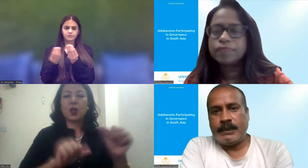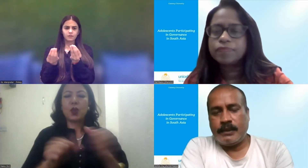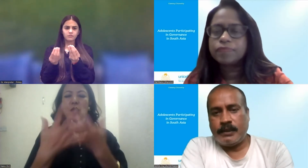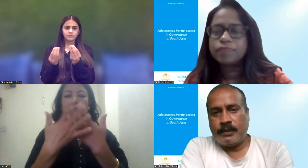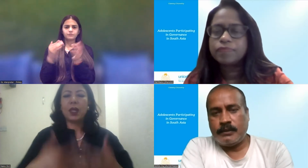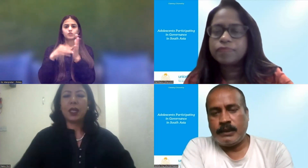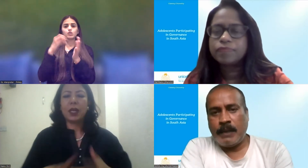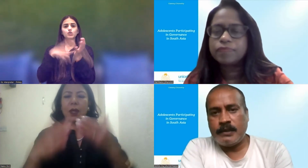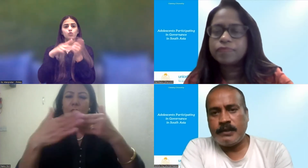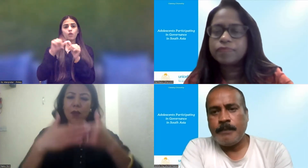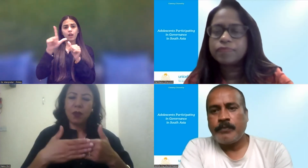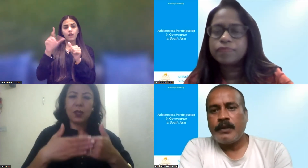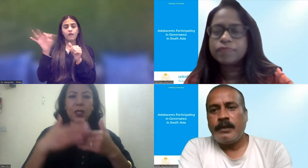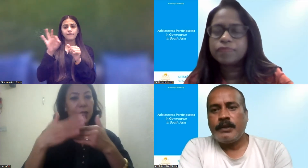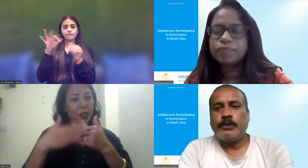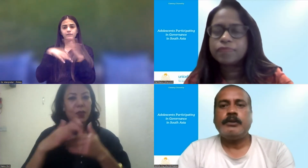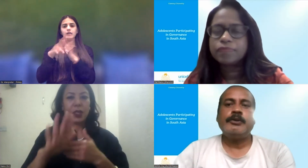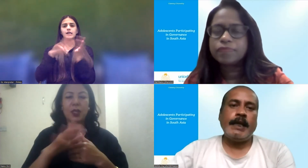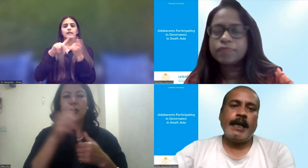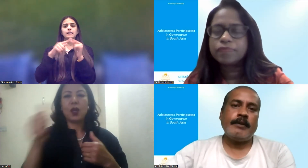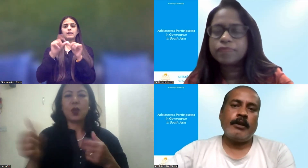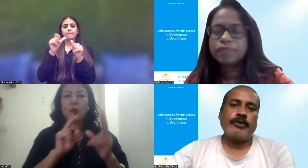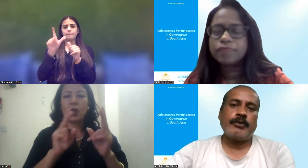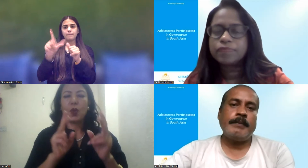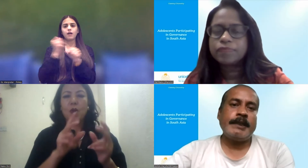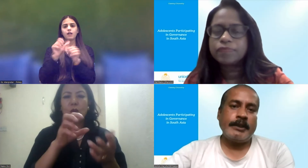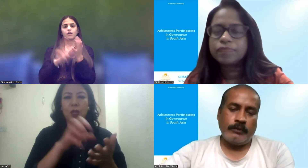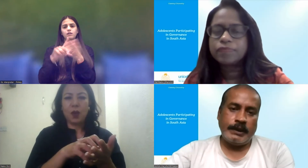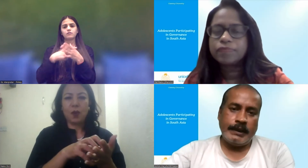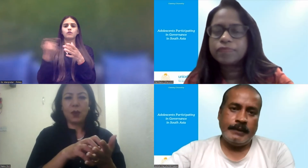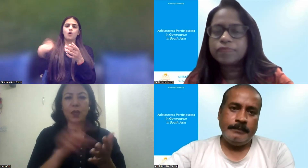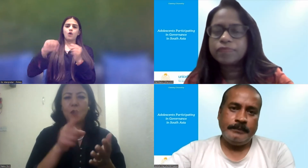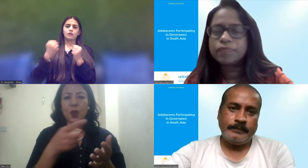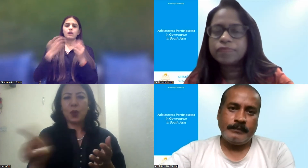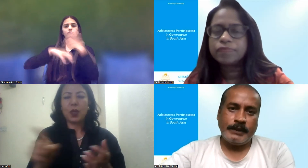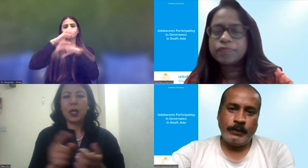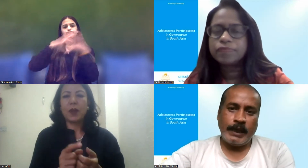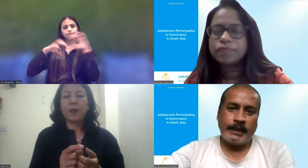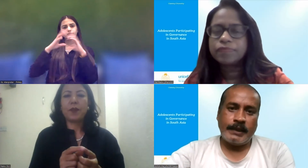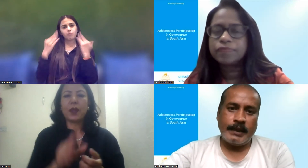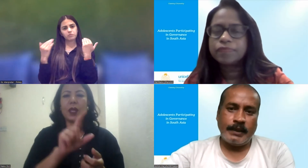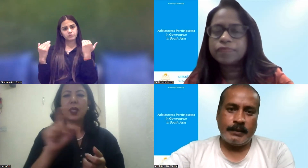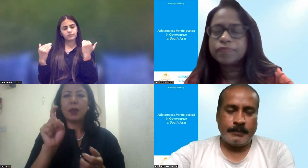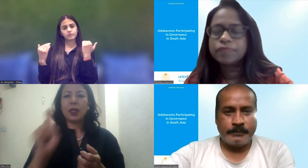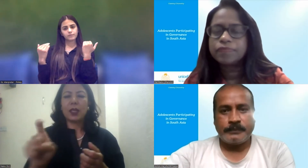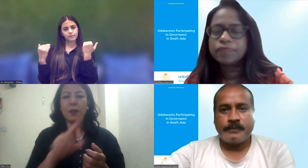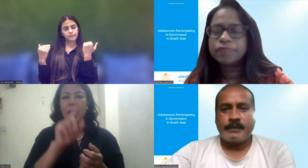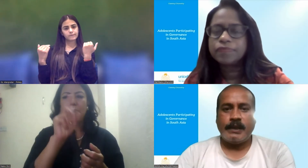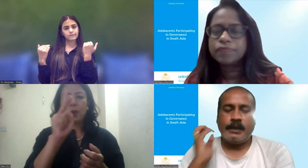in Nepalganj. So you can also communicate over there. You can